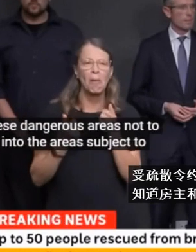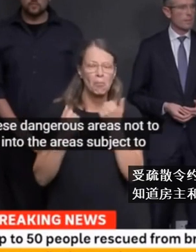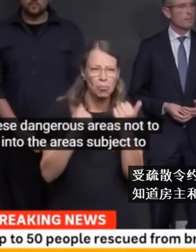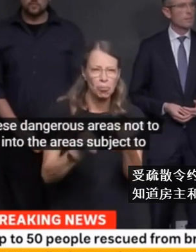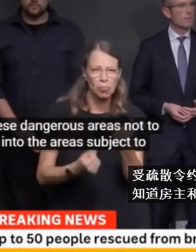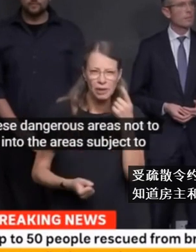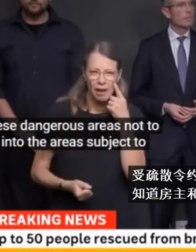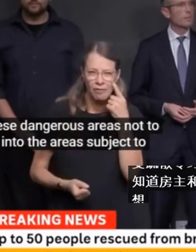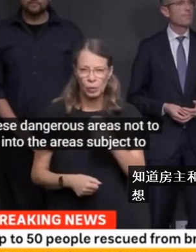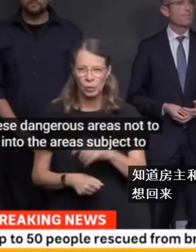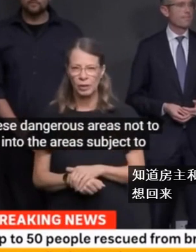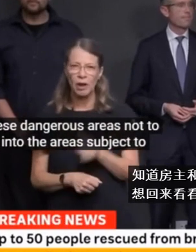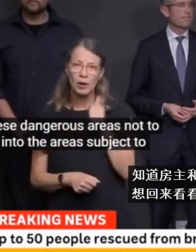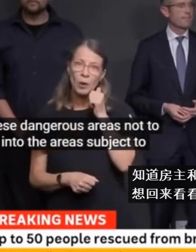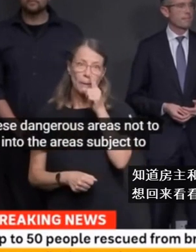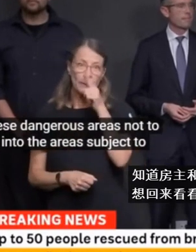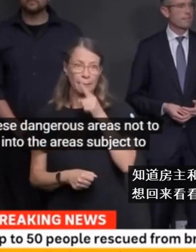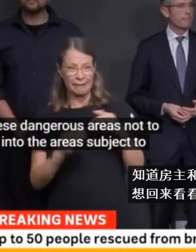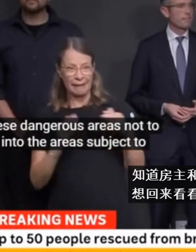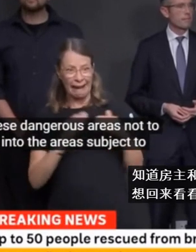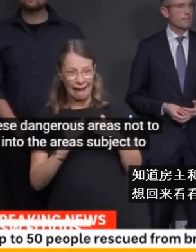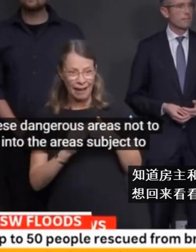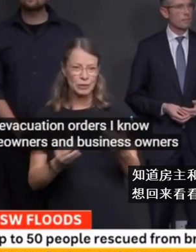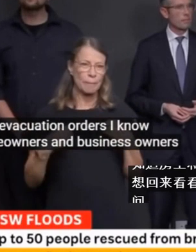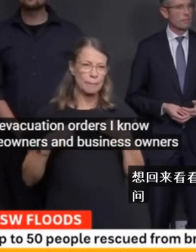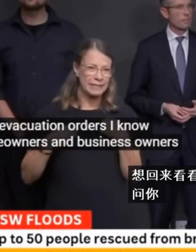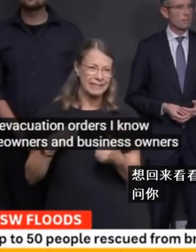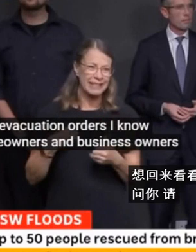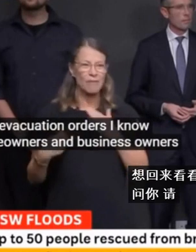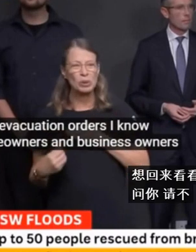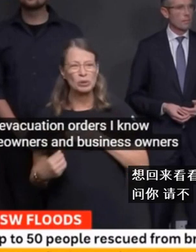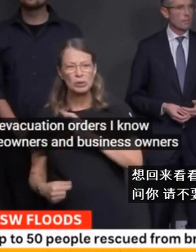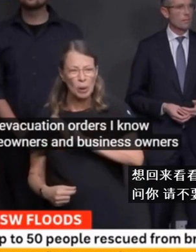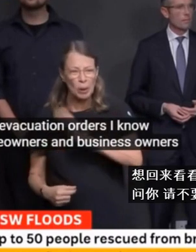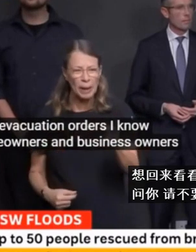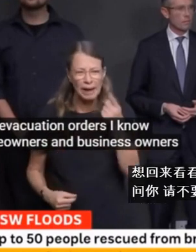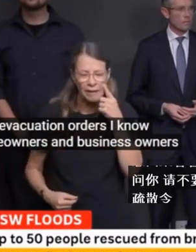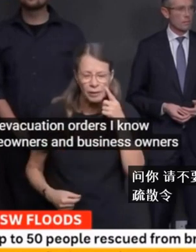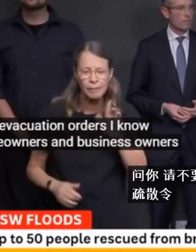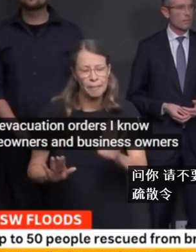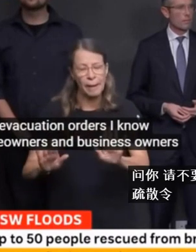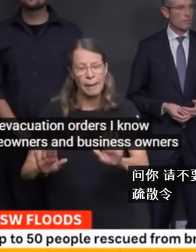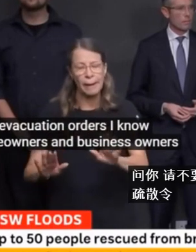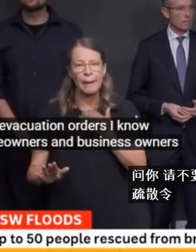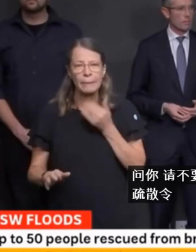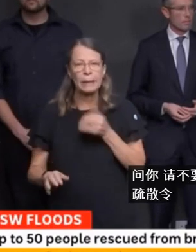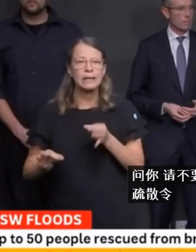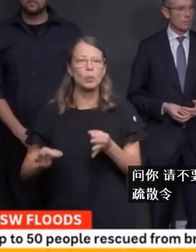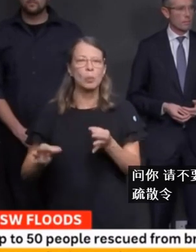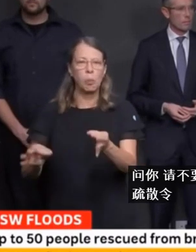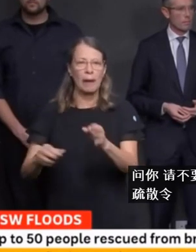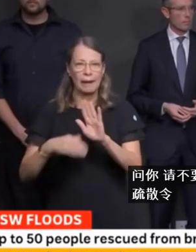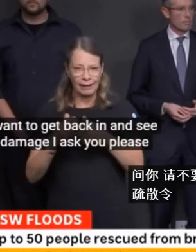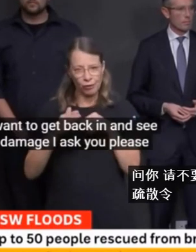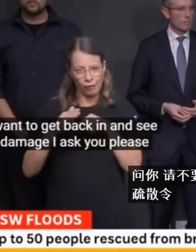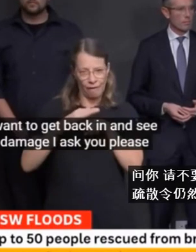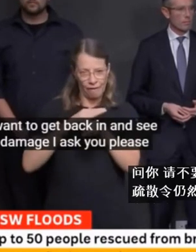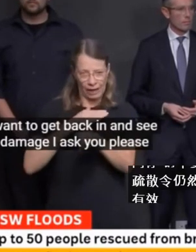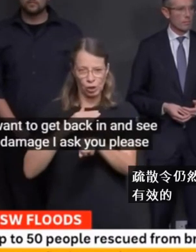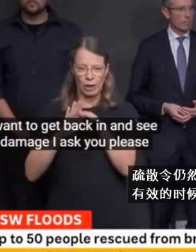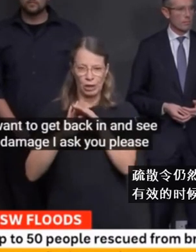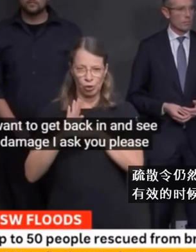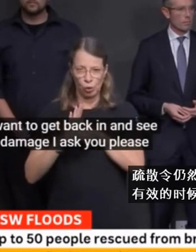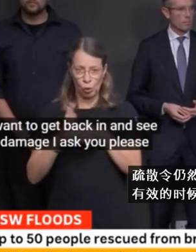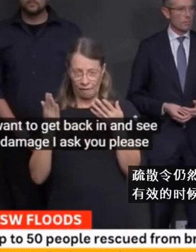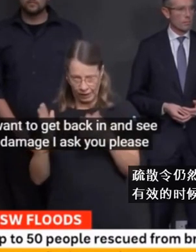homeowners and business owners will want to get back in and see the damage. I ask you, please don't do it while the evacuation order is still current. We